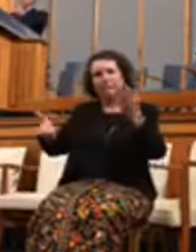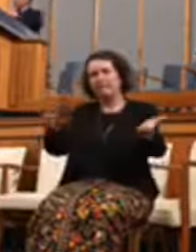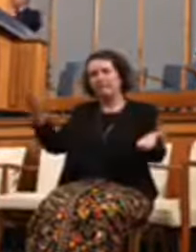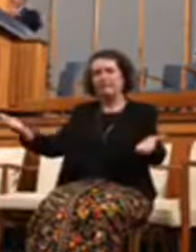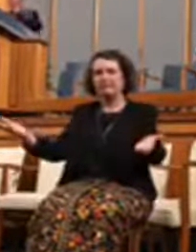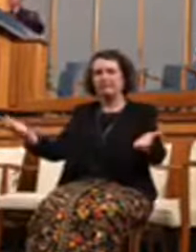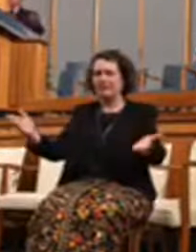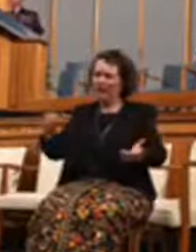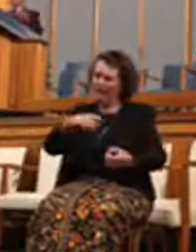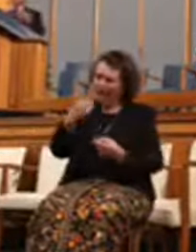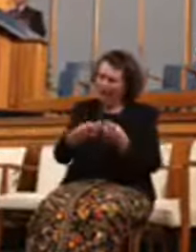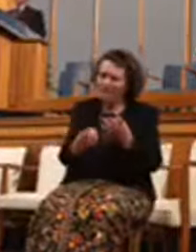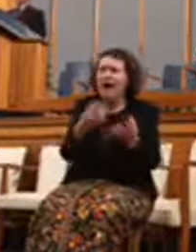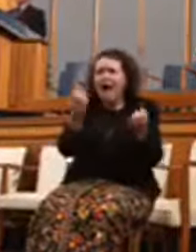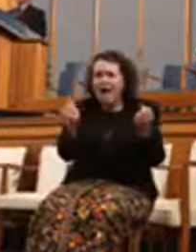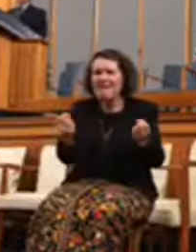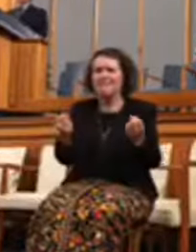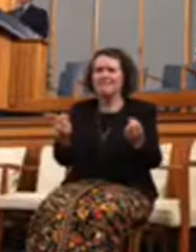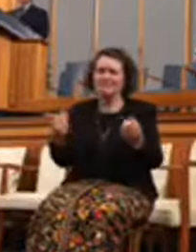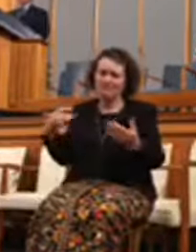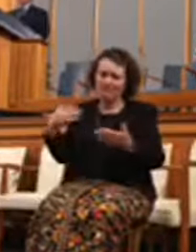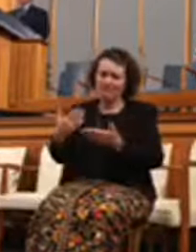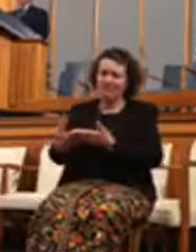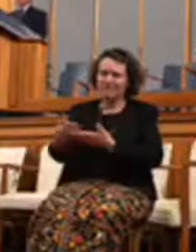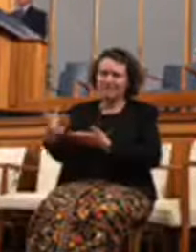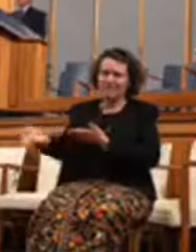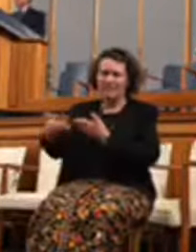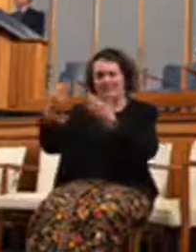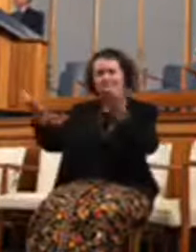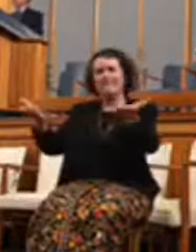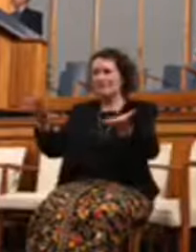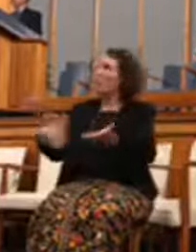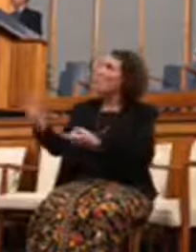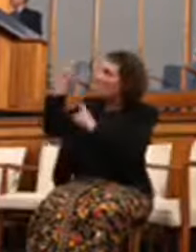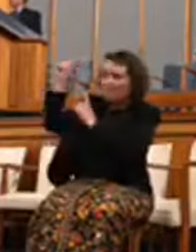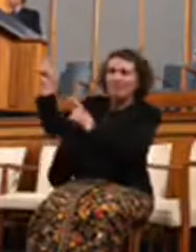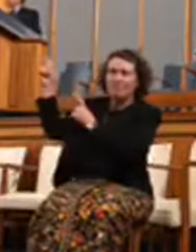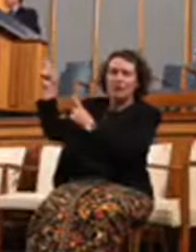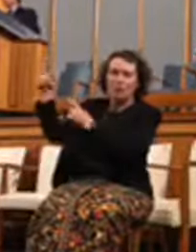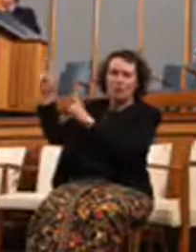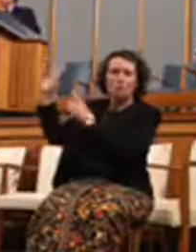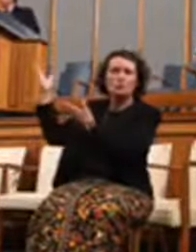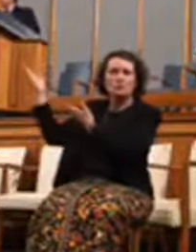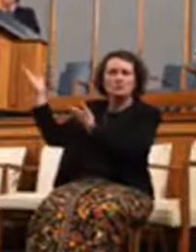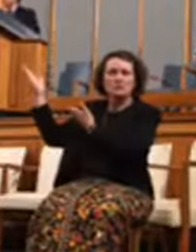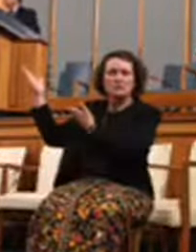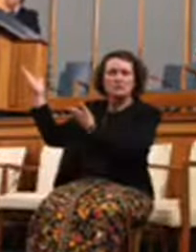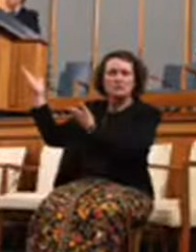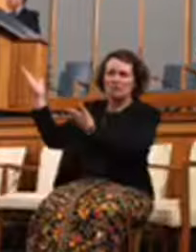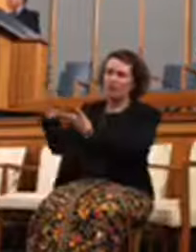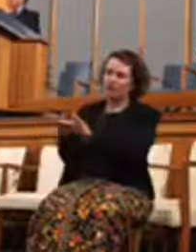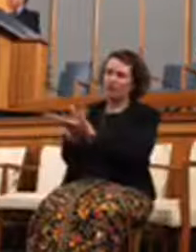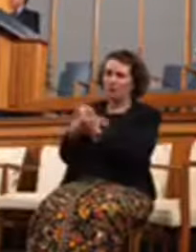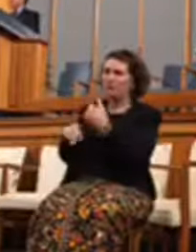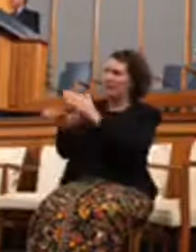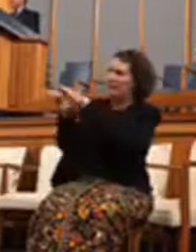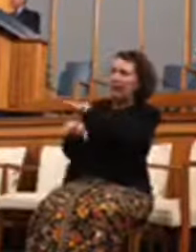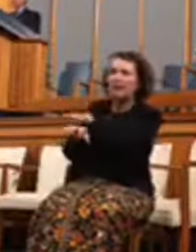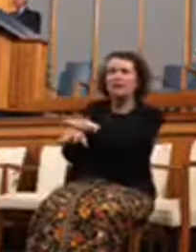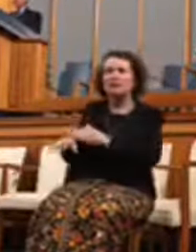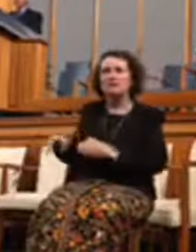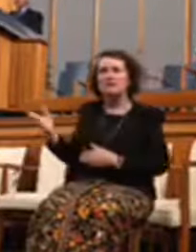you everything you have. Belongs to Him. Actually, we are stealing from Him.